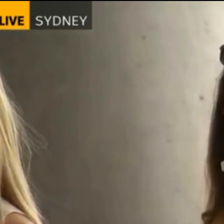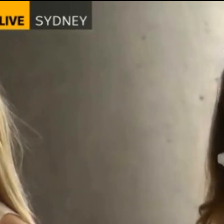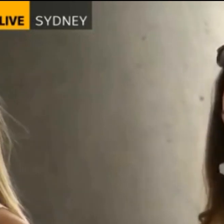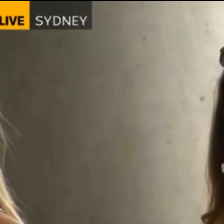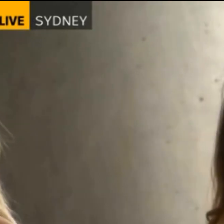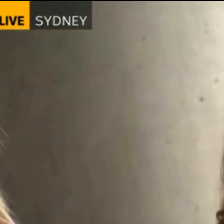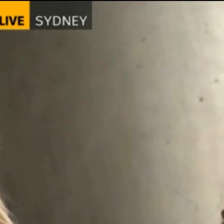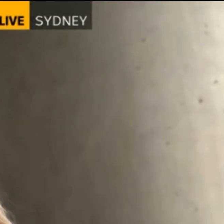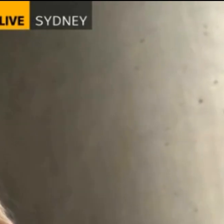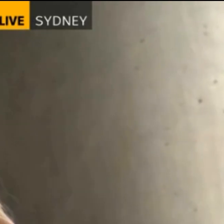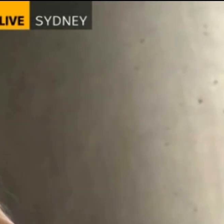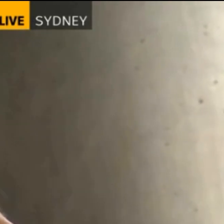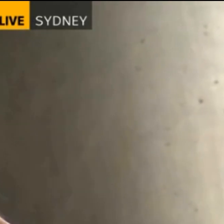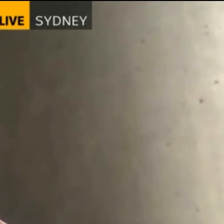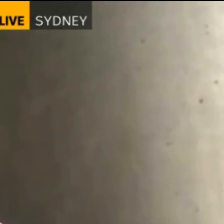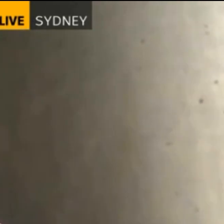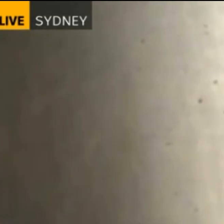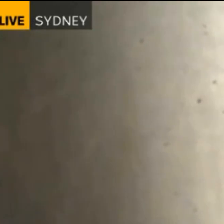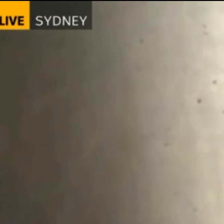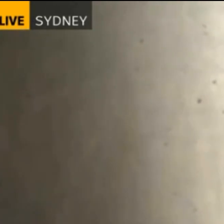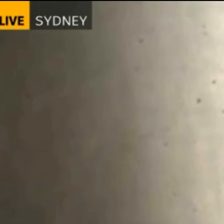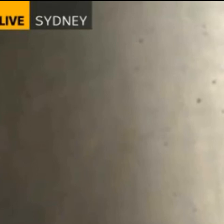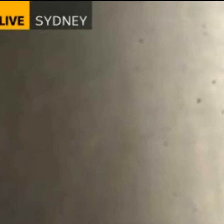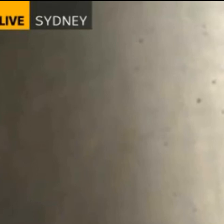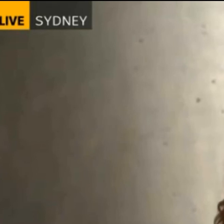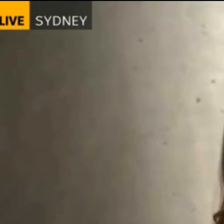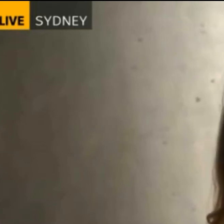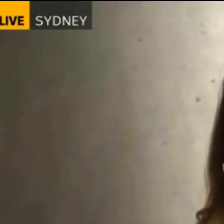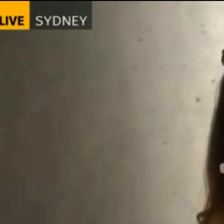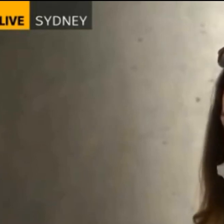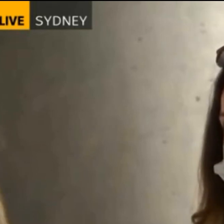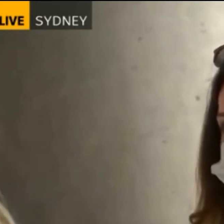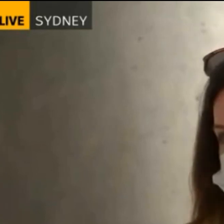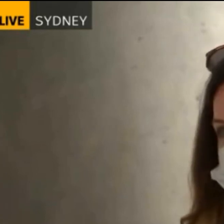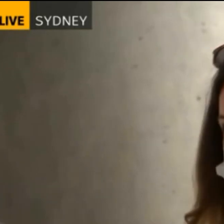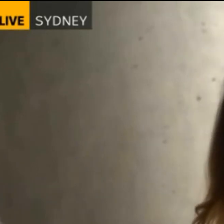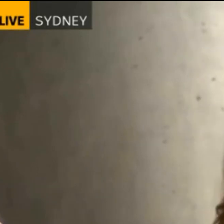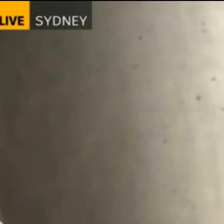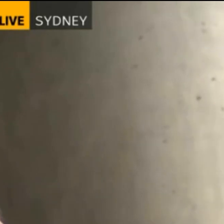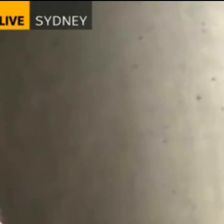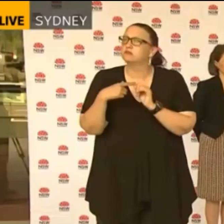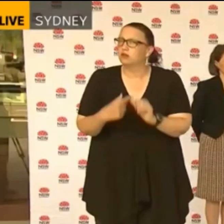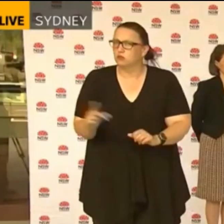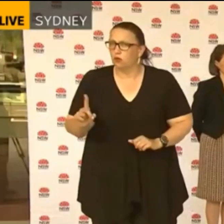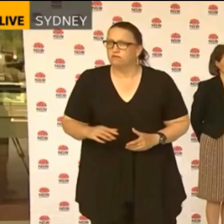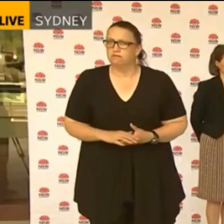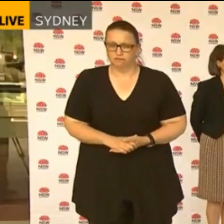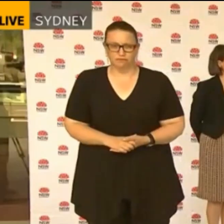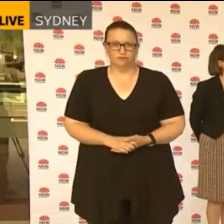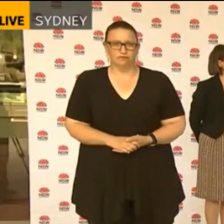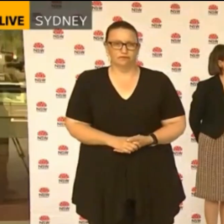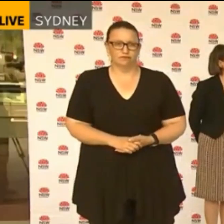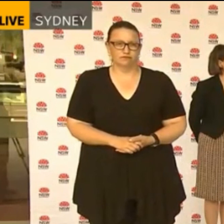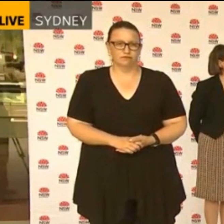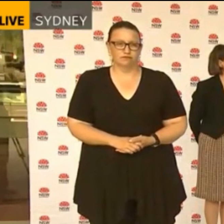concerning around people from the Northern Beaches being treated like lepers. What's your response to that? I was